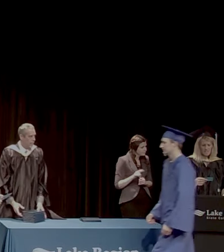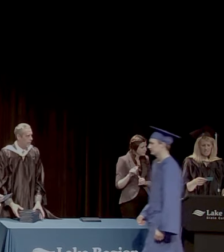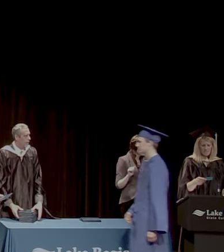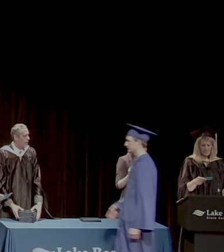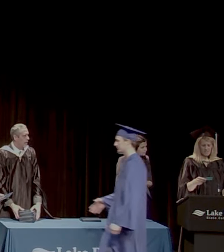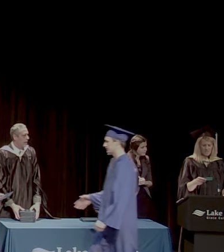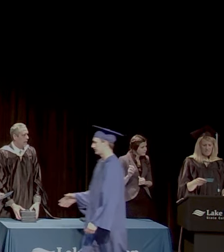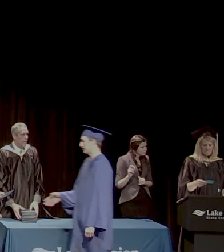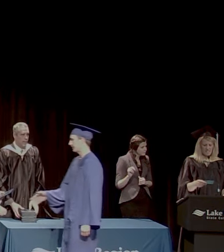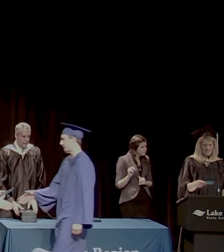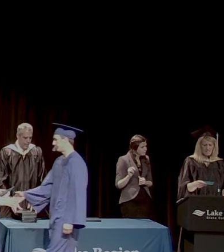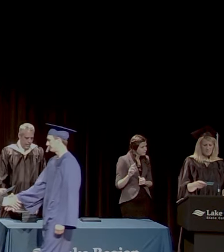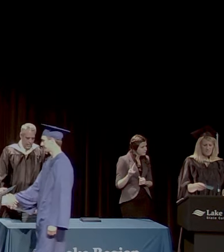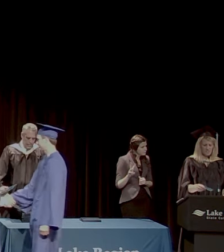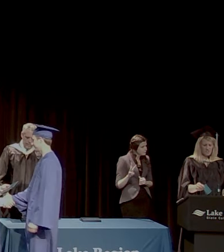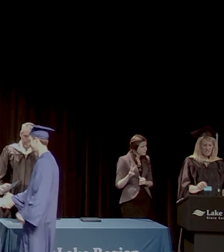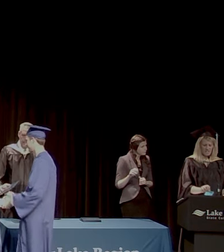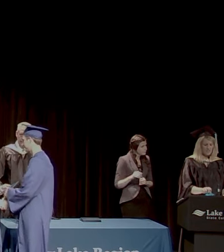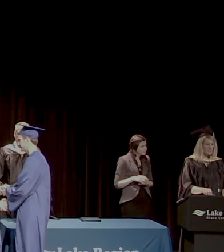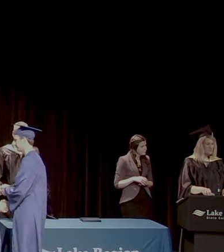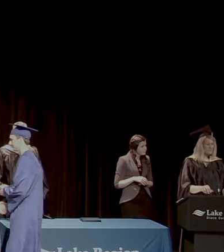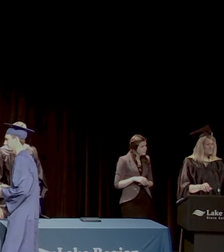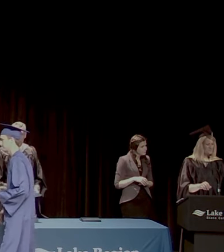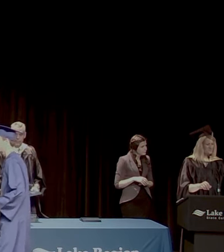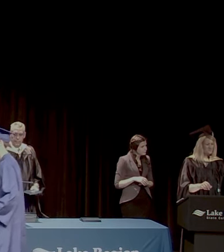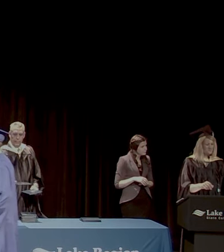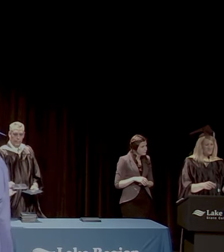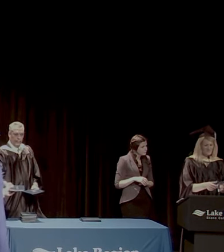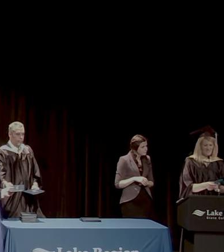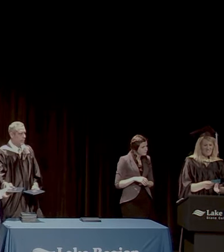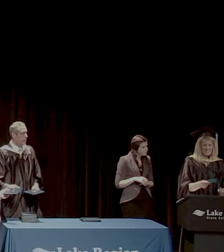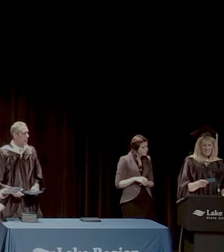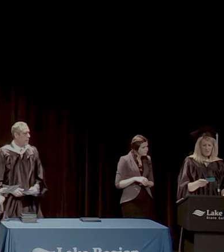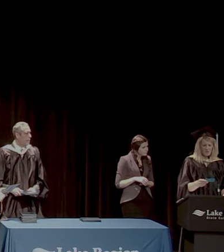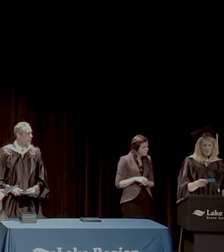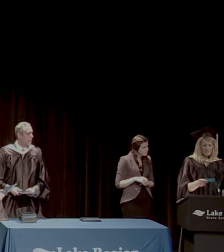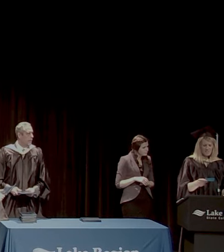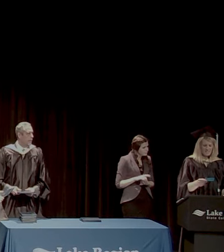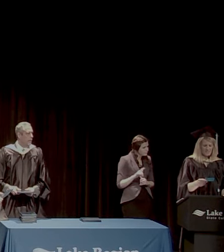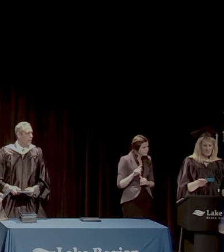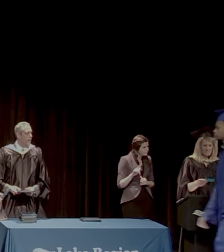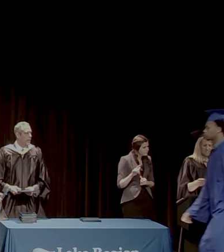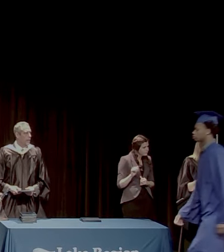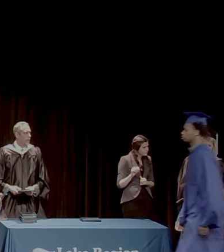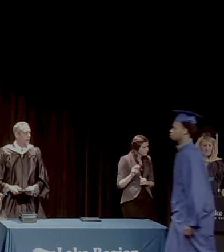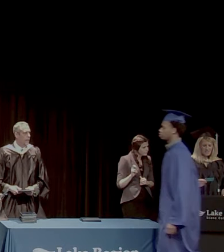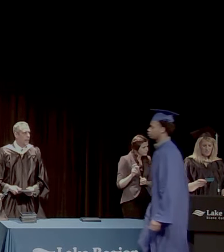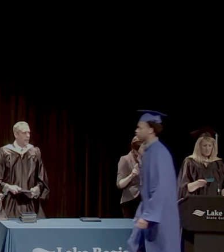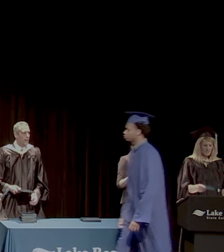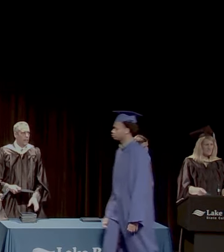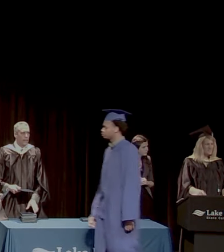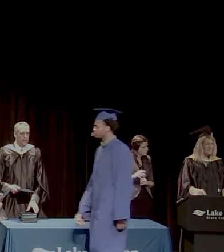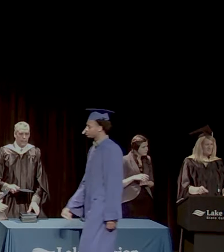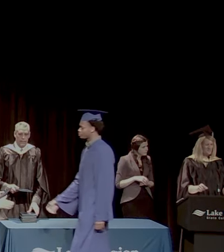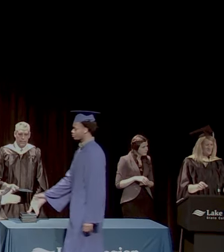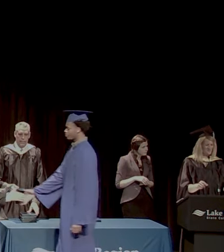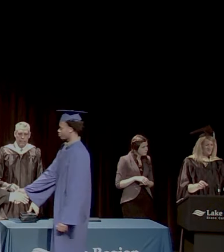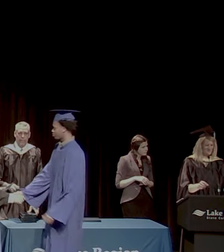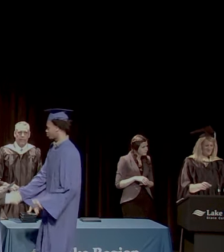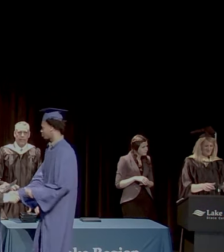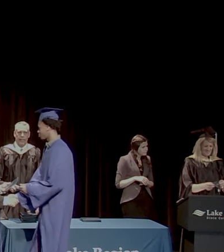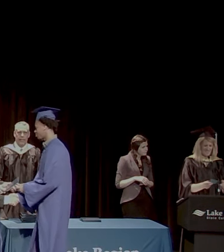Landon Wood, Associate in Applied Science, Precision Agriculture. Lamar Wood, Associate in Arts, Liberal Arts.